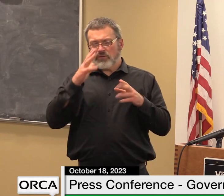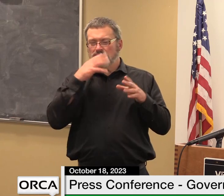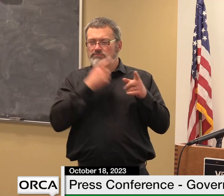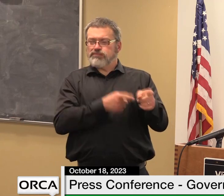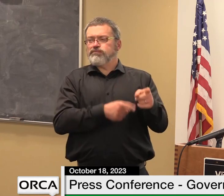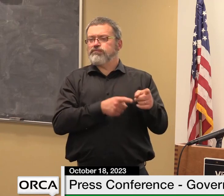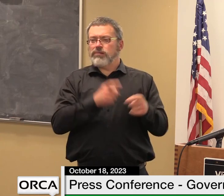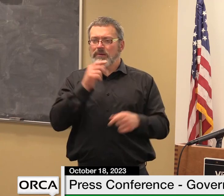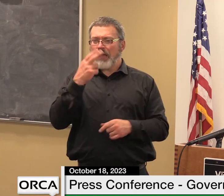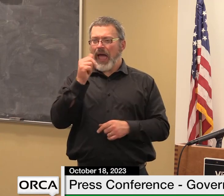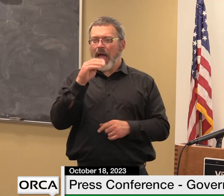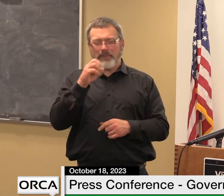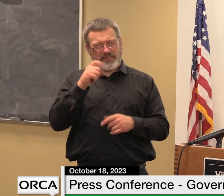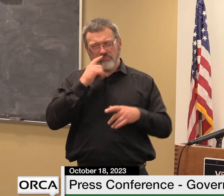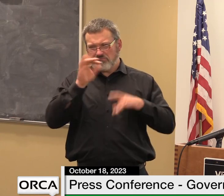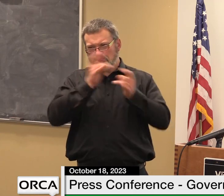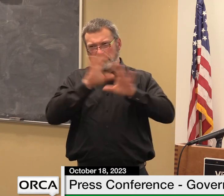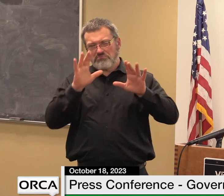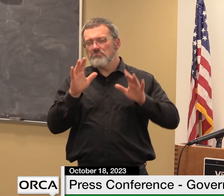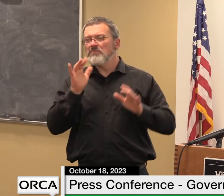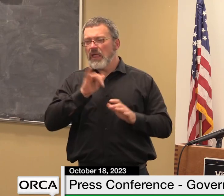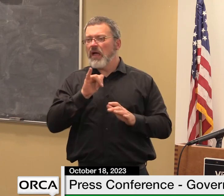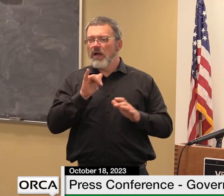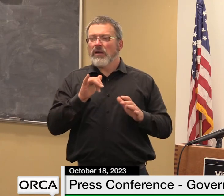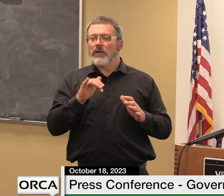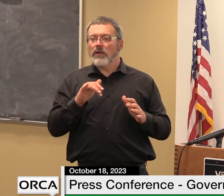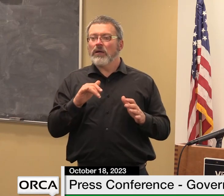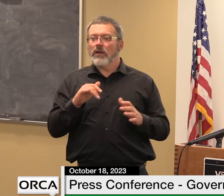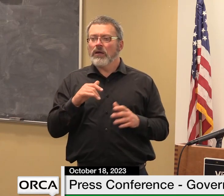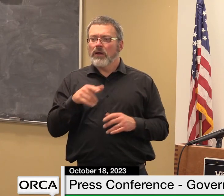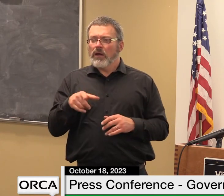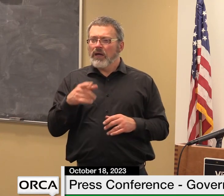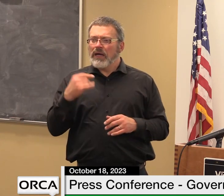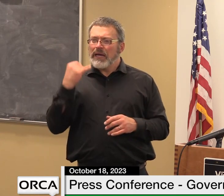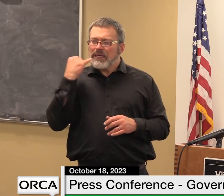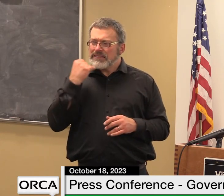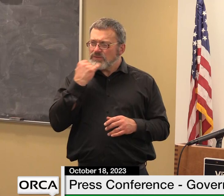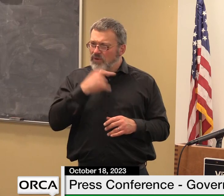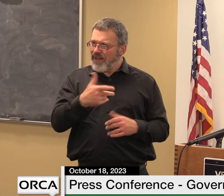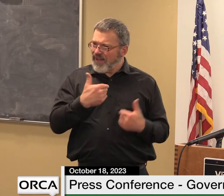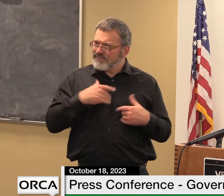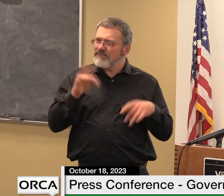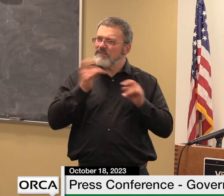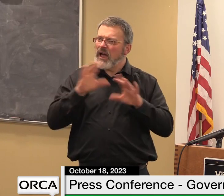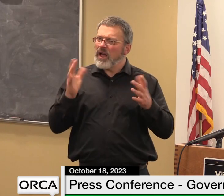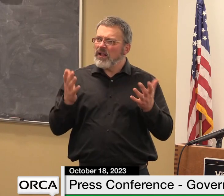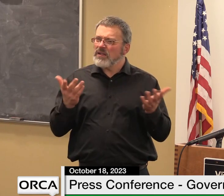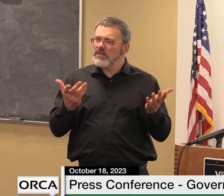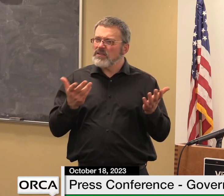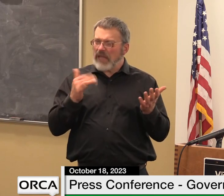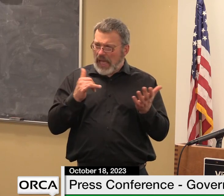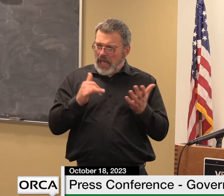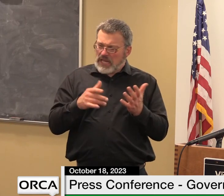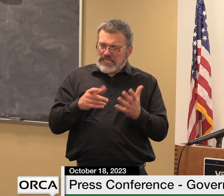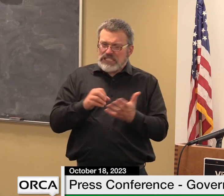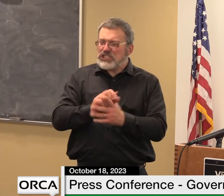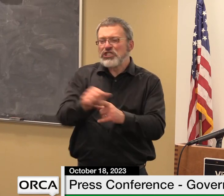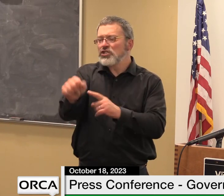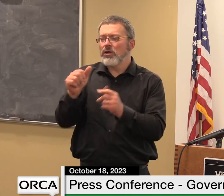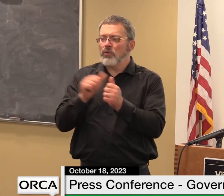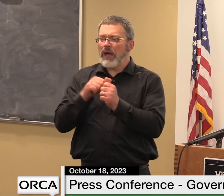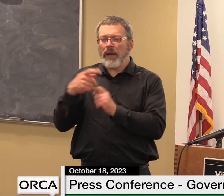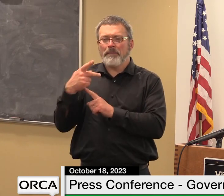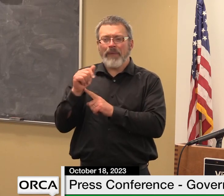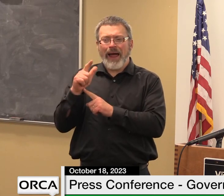terror, but made no mention of Israel's violence against Palestinians. And I'm just wondering, do